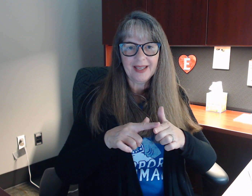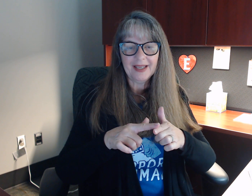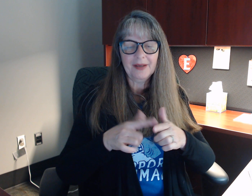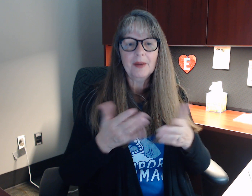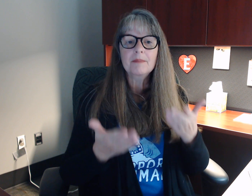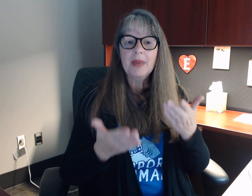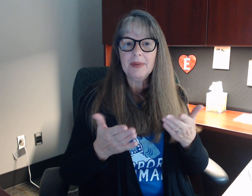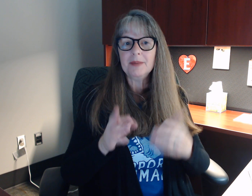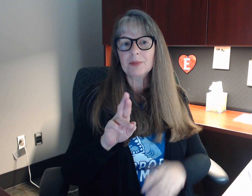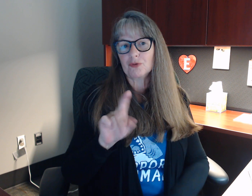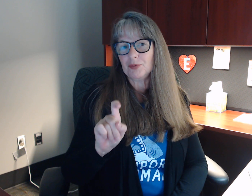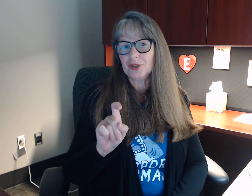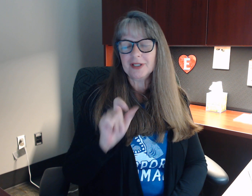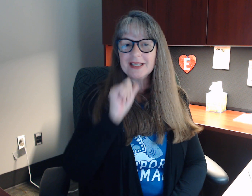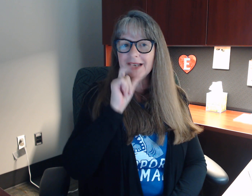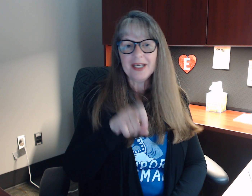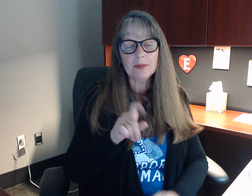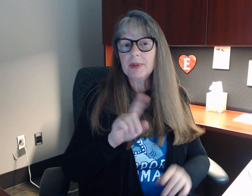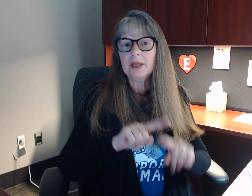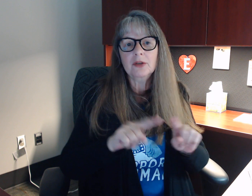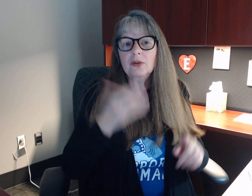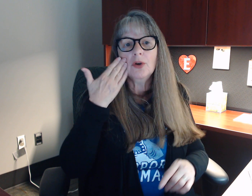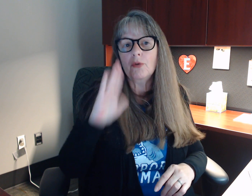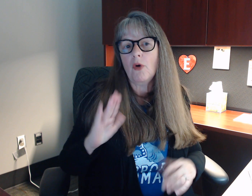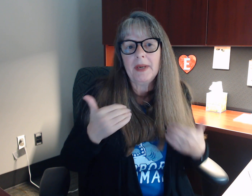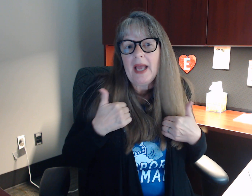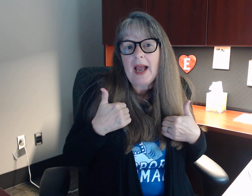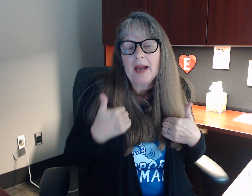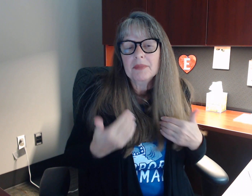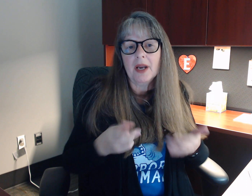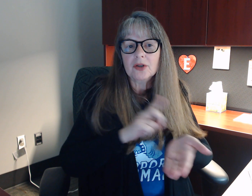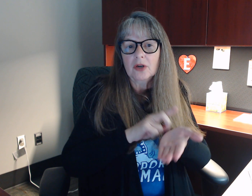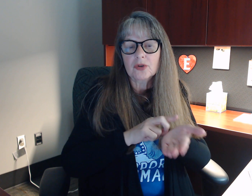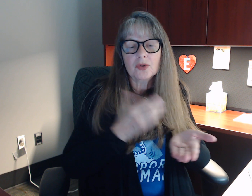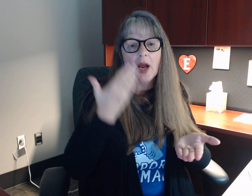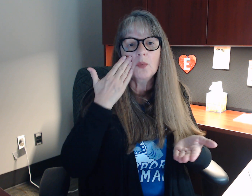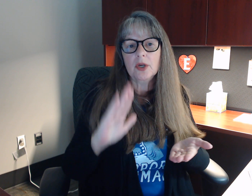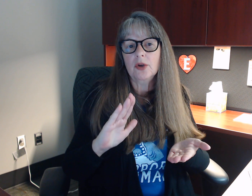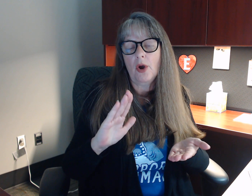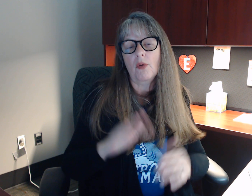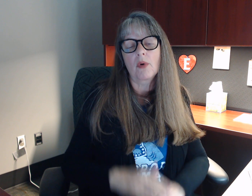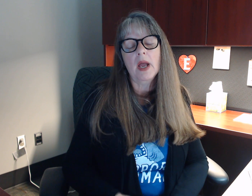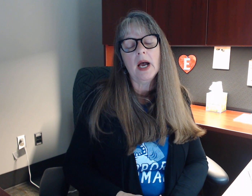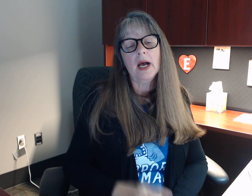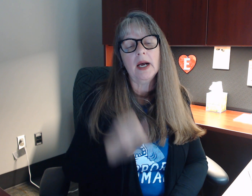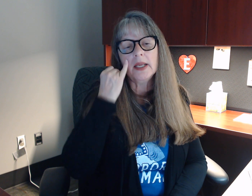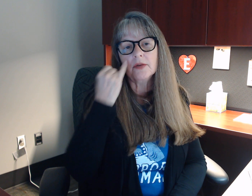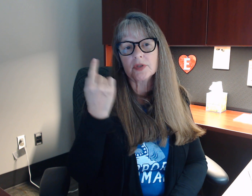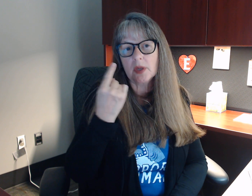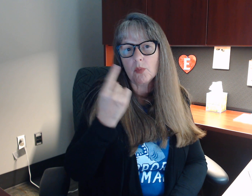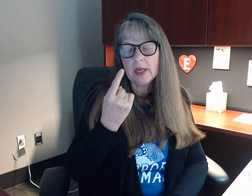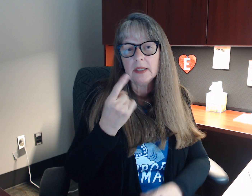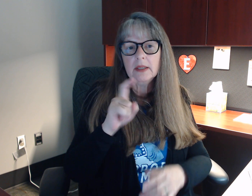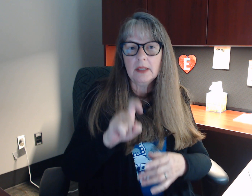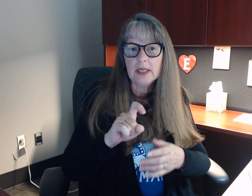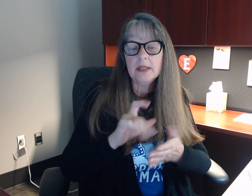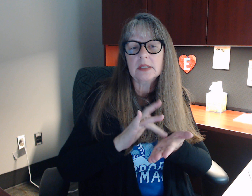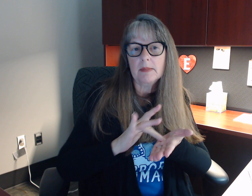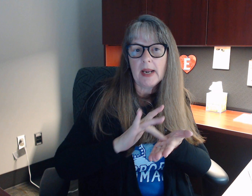then maybe prescription is not needed. But you don't know. I mean, I'm not a doctor, so I wouldn't know if someone needs the